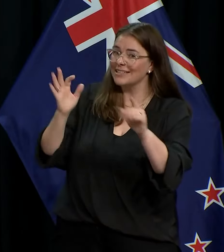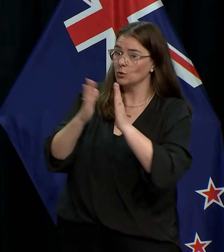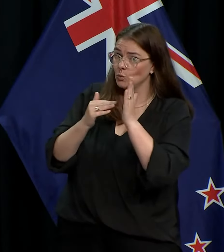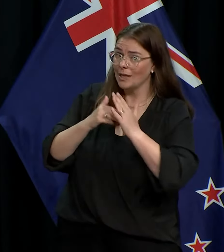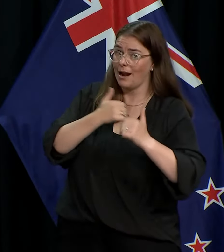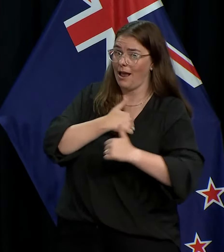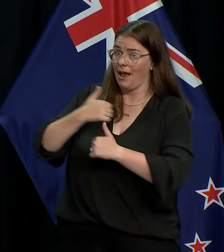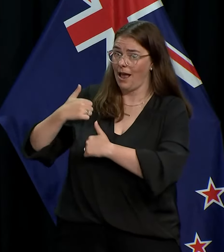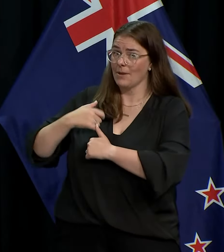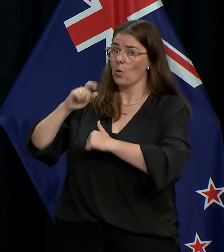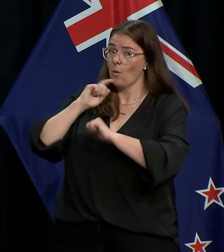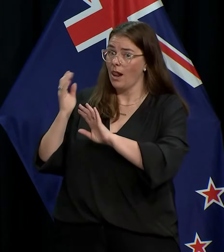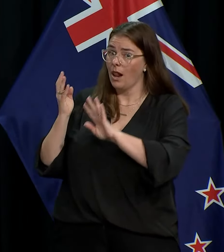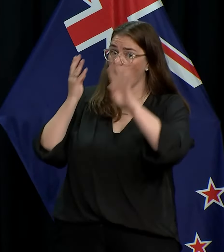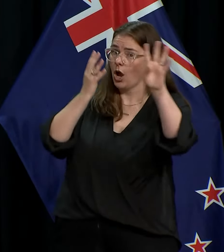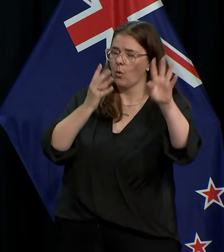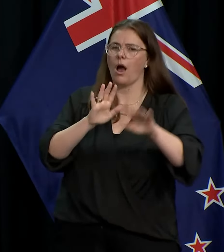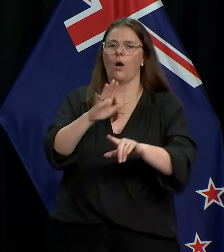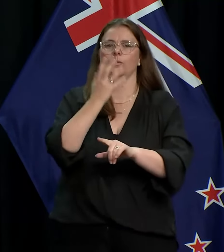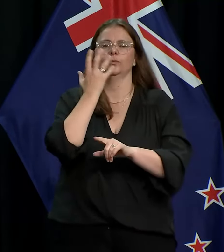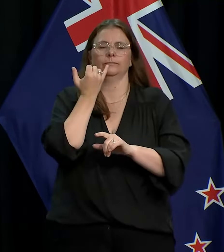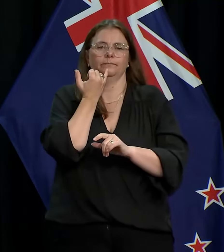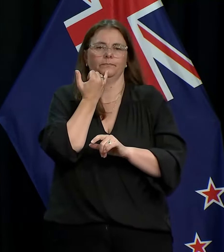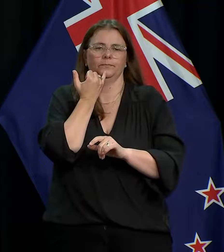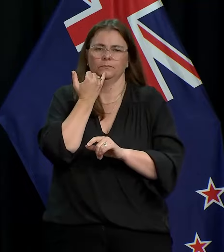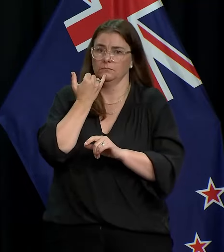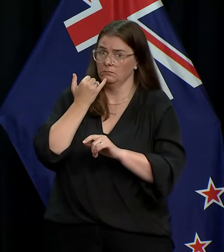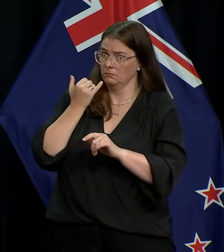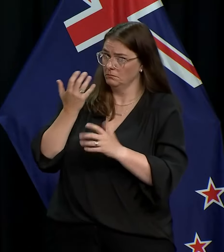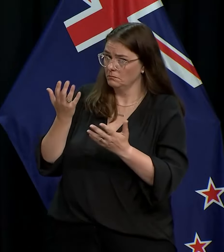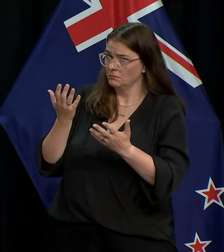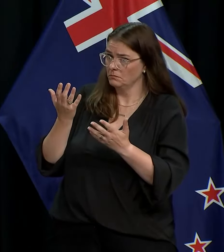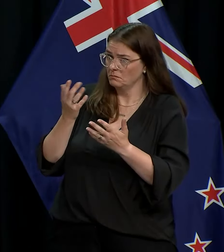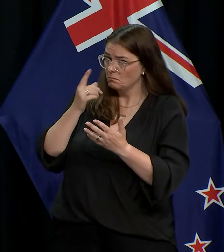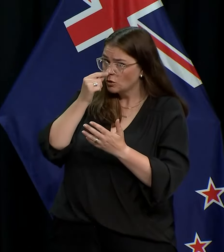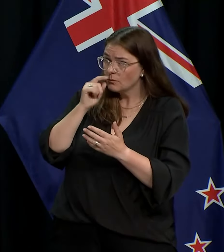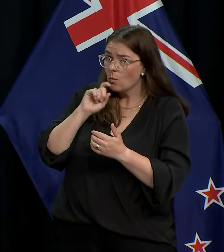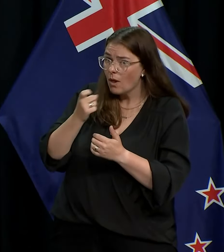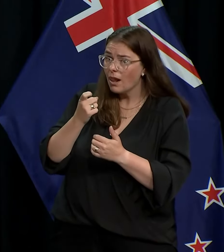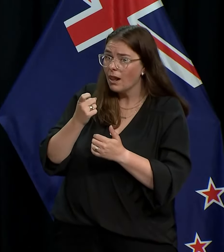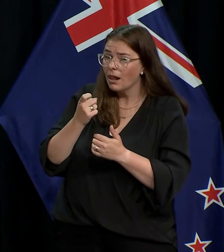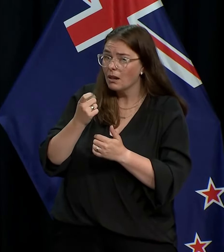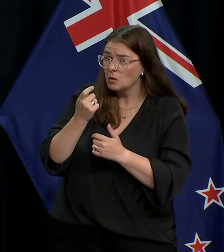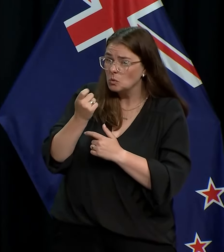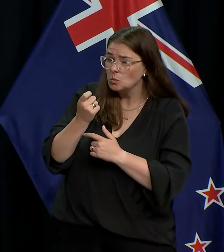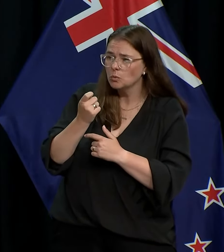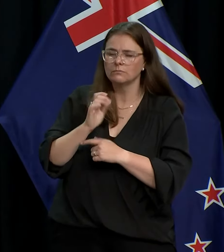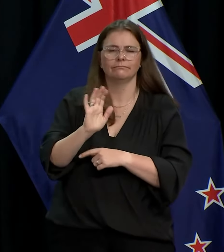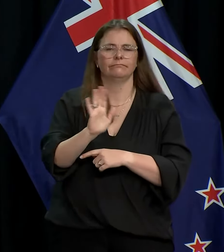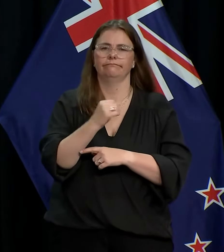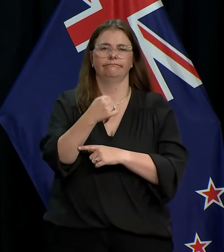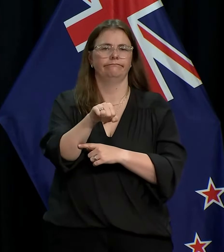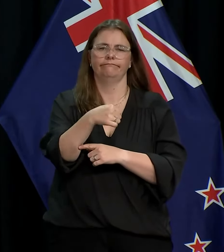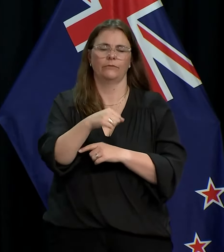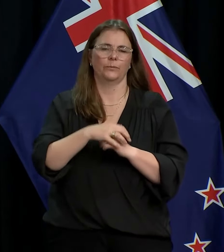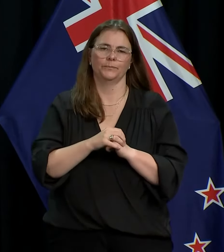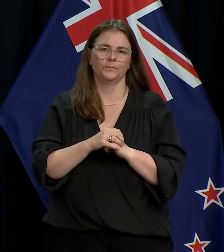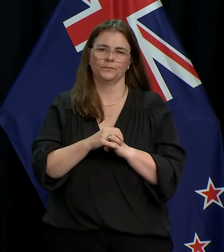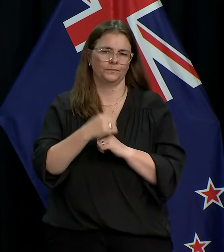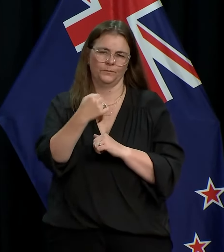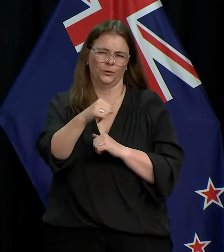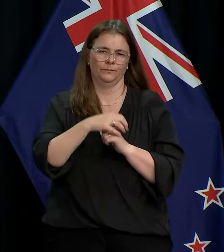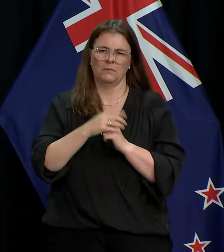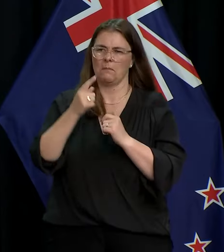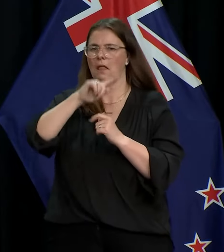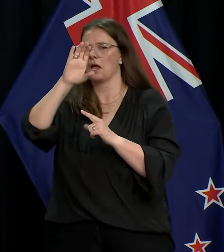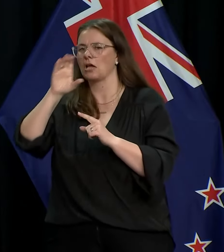sending troops. Sorry. Is there any chance that No. we're creeping closer to putting boots on the ground? No, and nor are